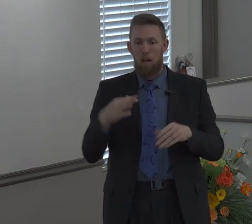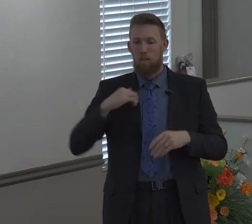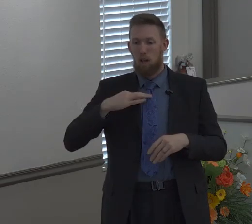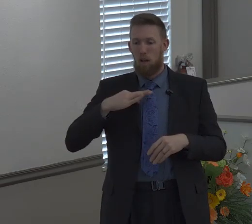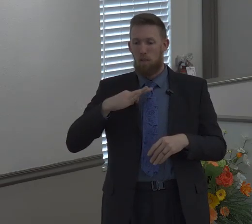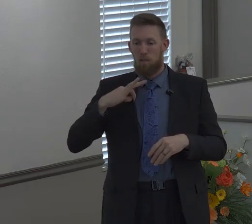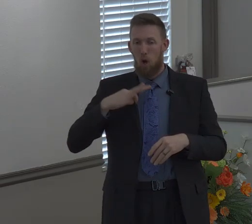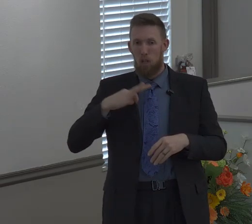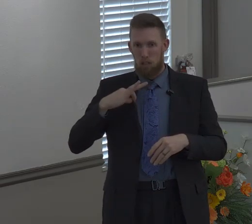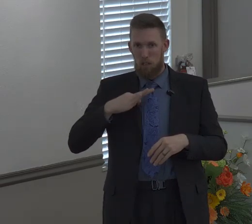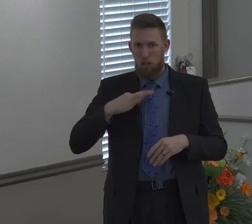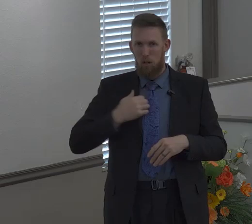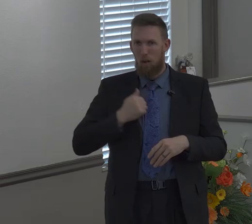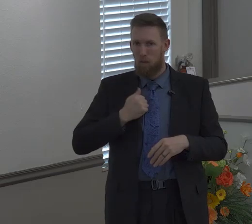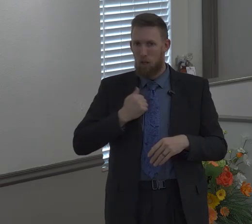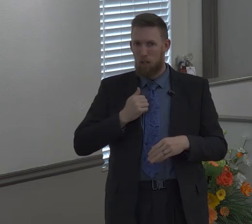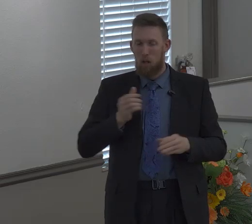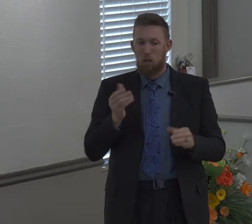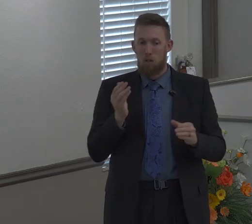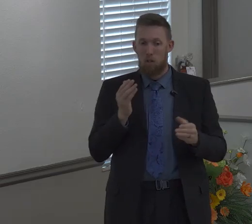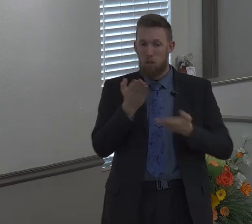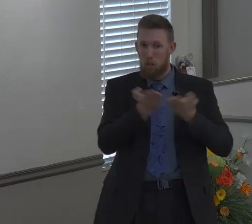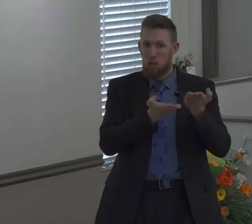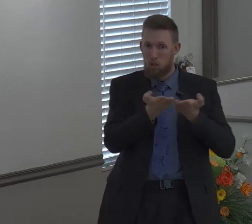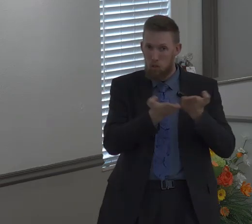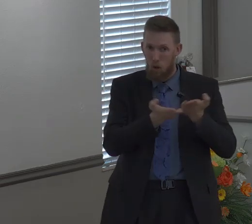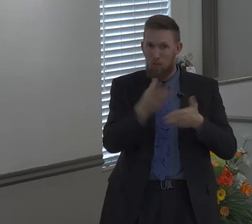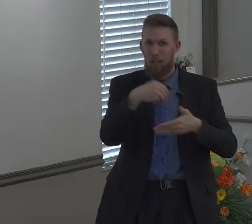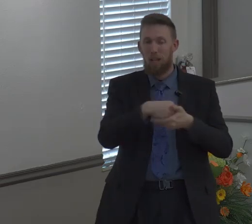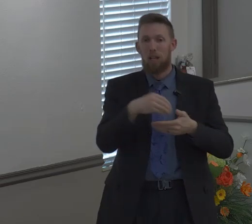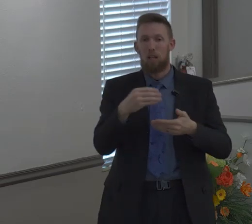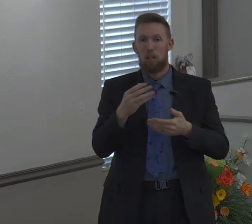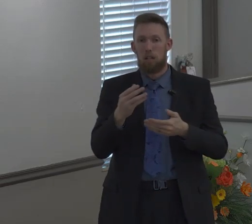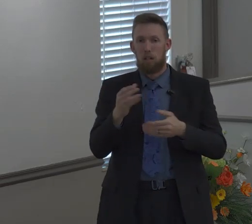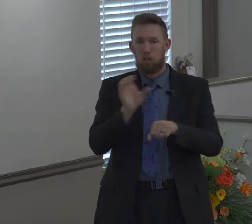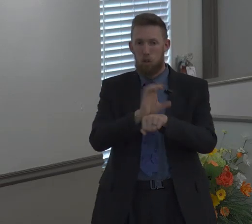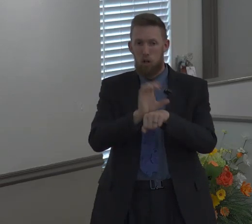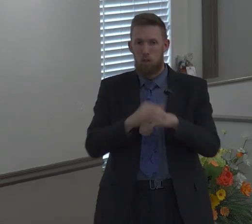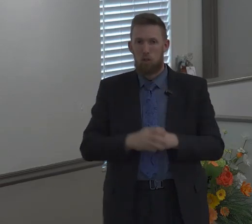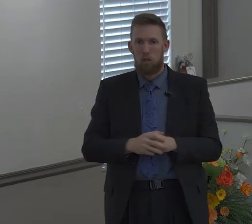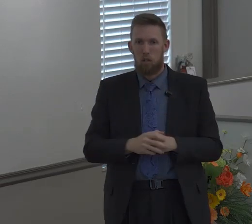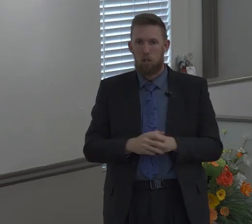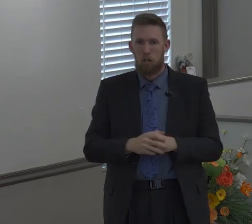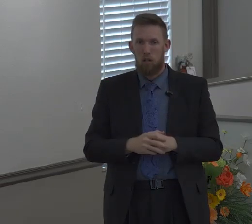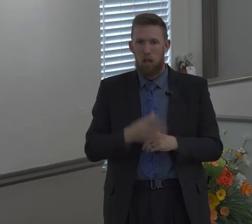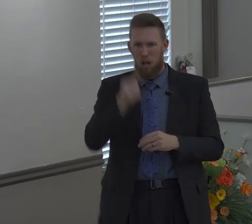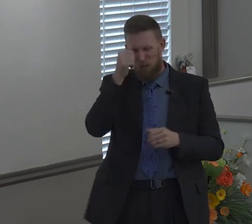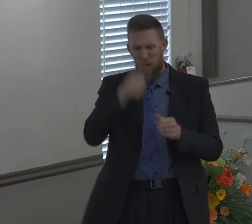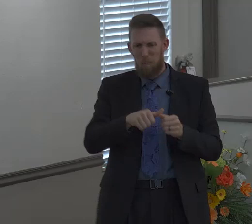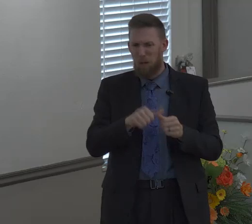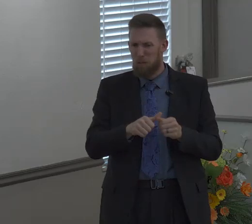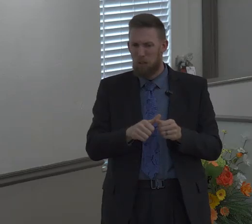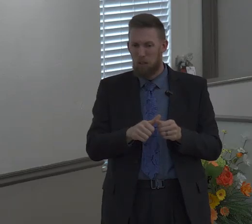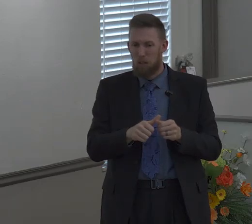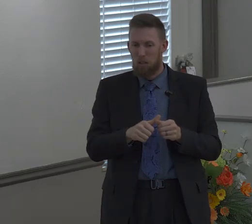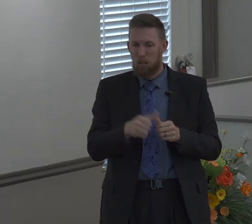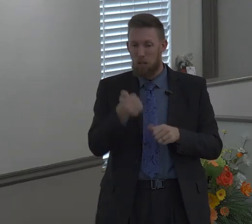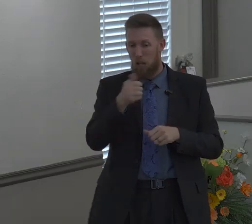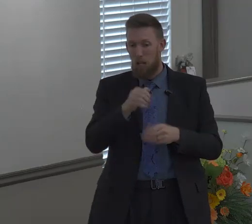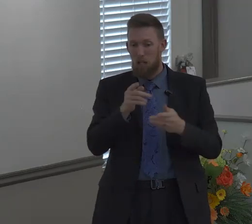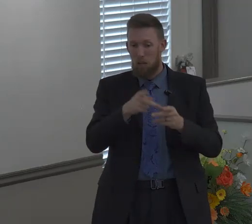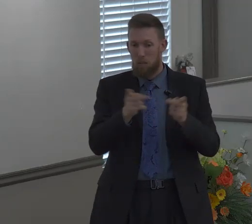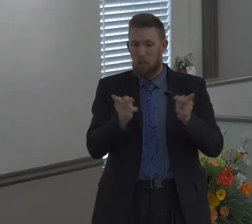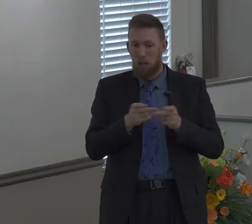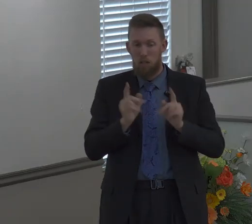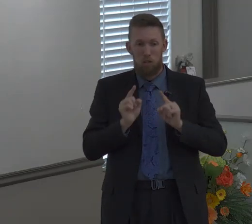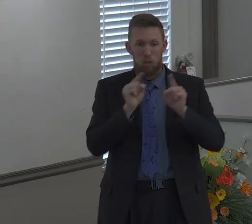are serving in areas of ministry. Because Wendy's has a dress code. Burger King has a dress code. McDonald's